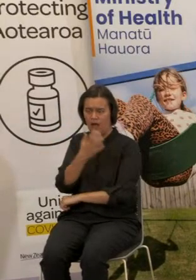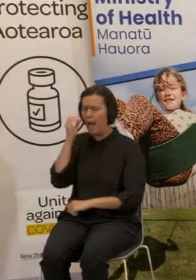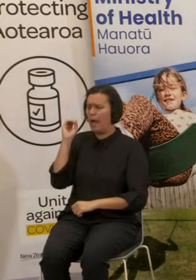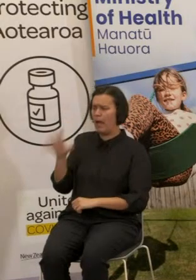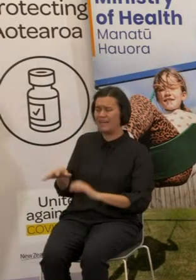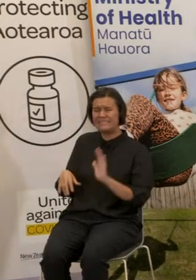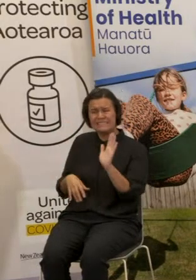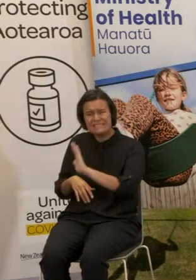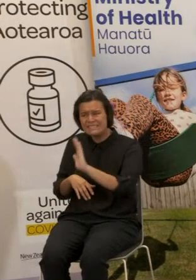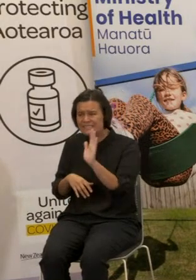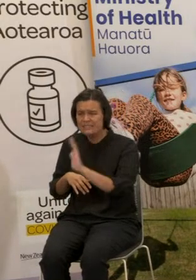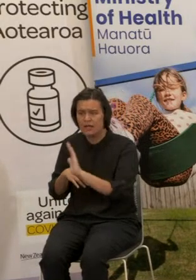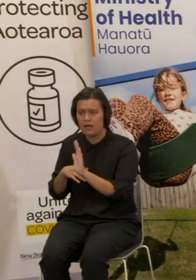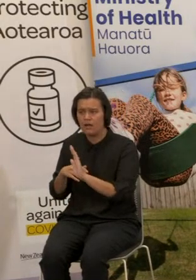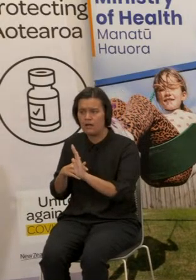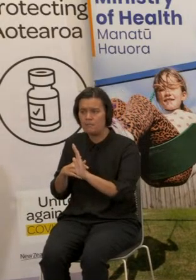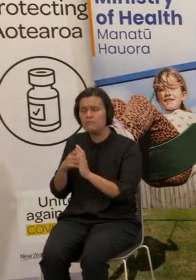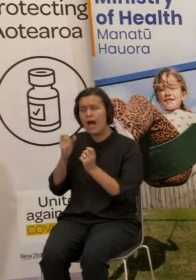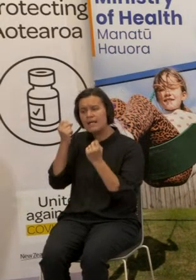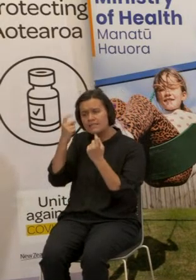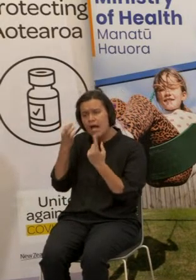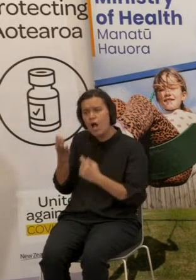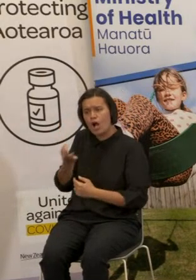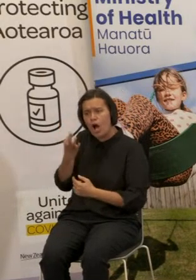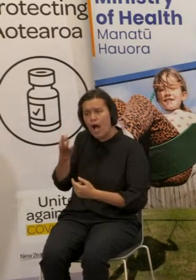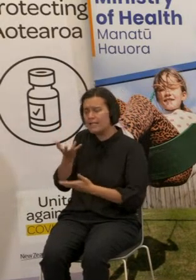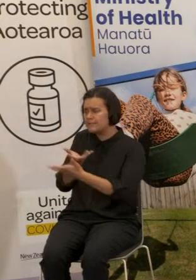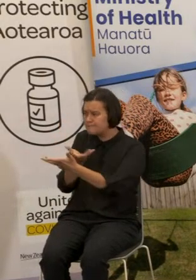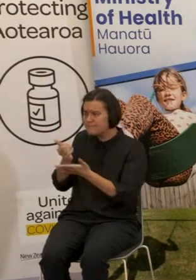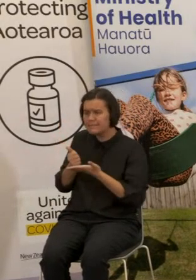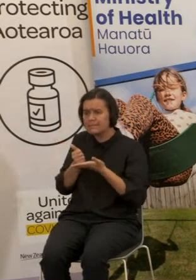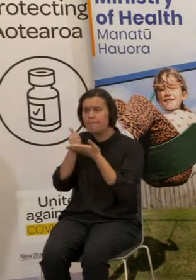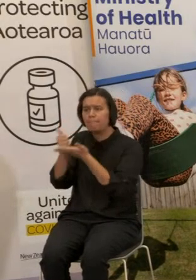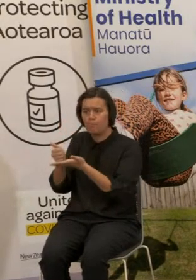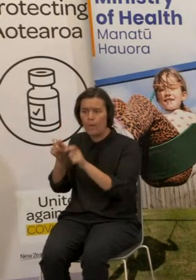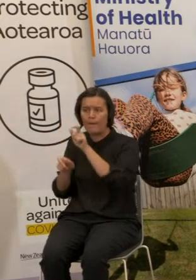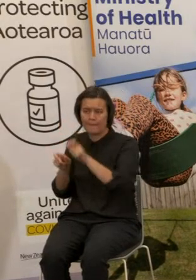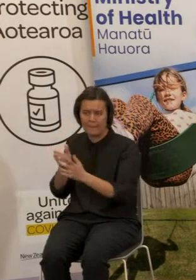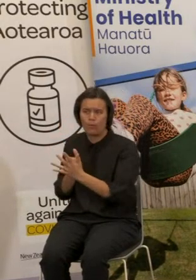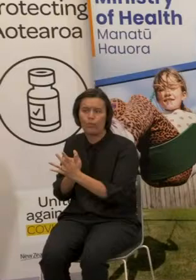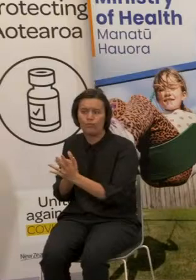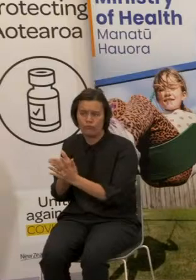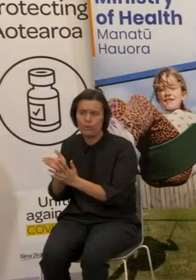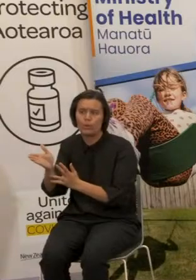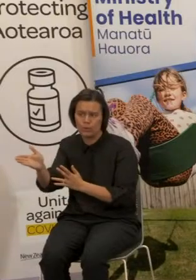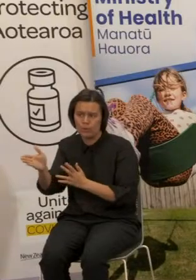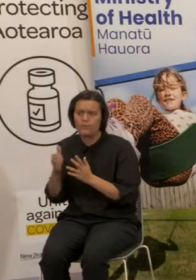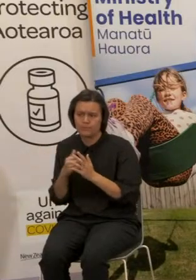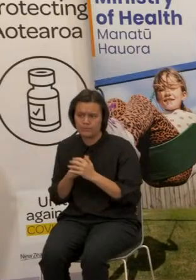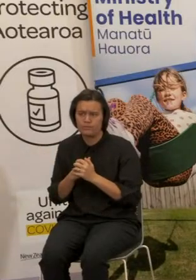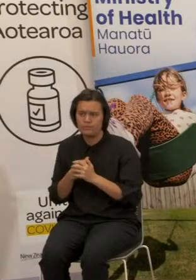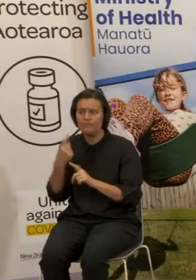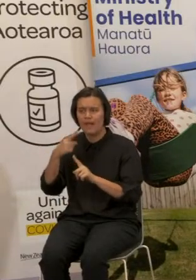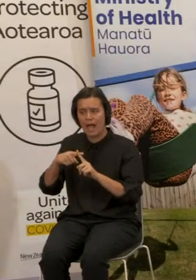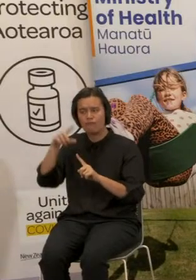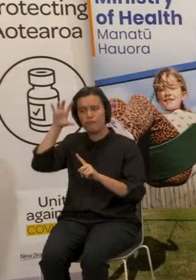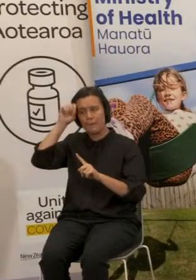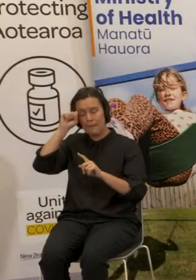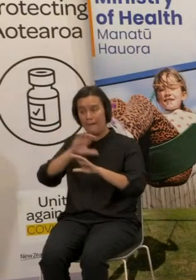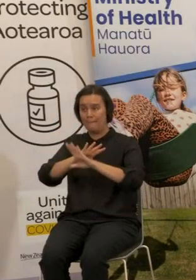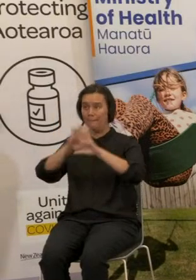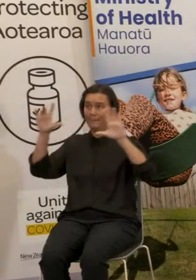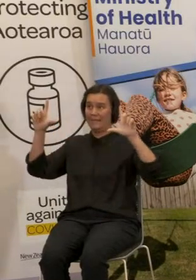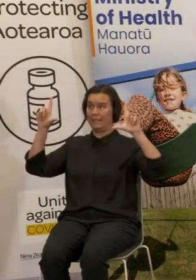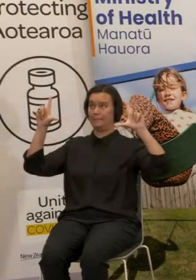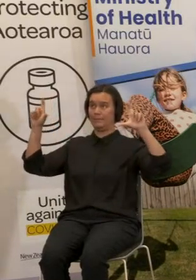polarise the argument, but we talk with our communities and support people through. and keep our eye on the bigger picture that we